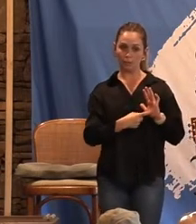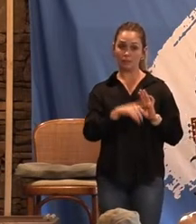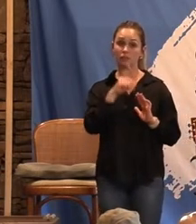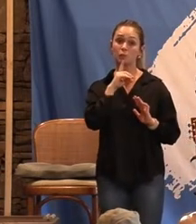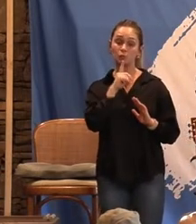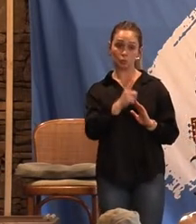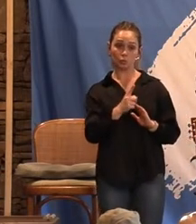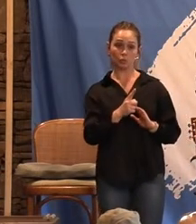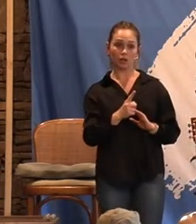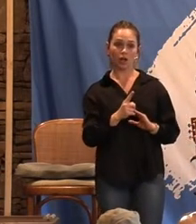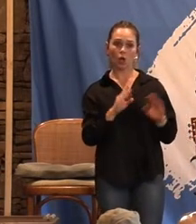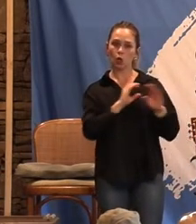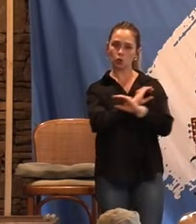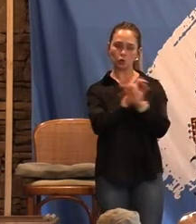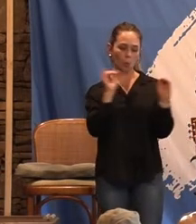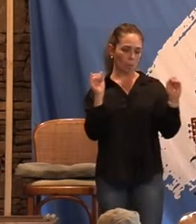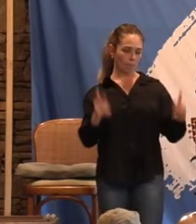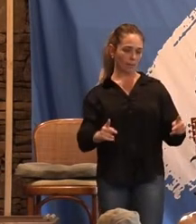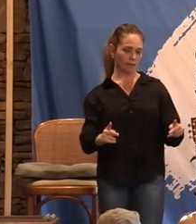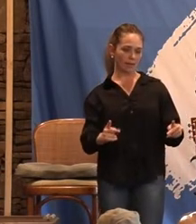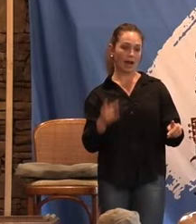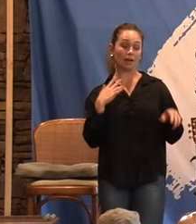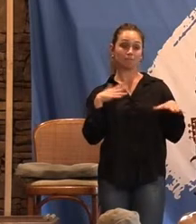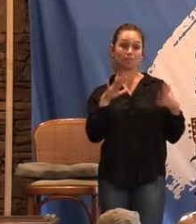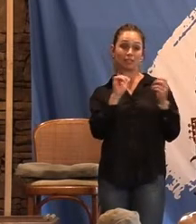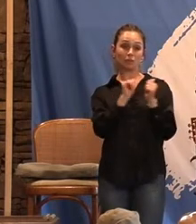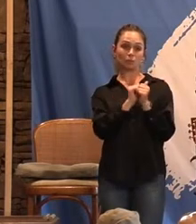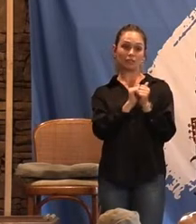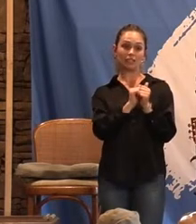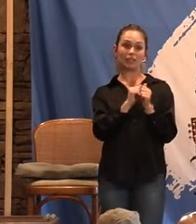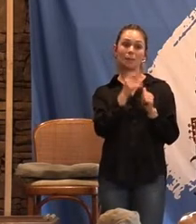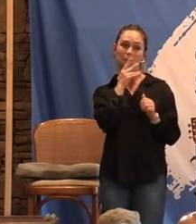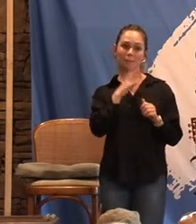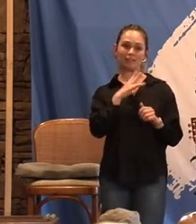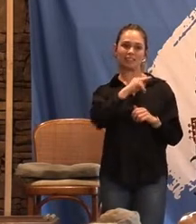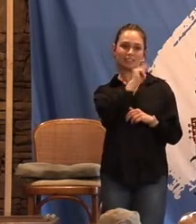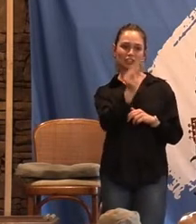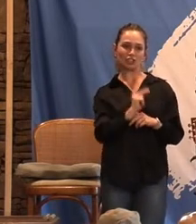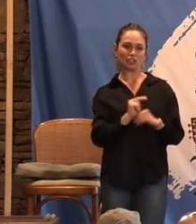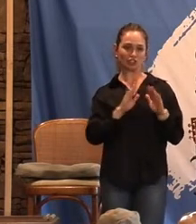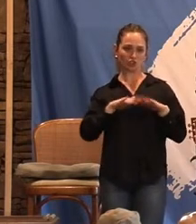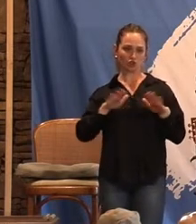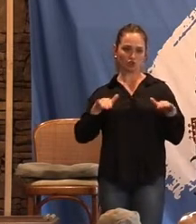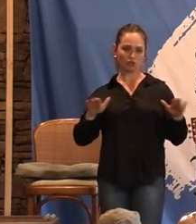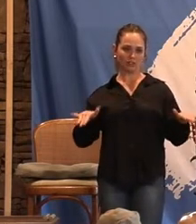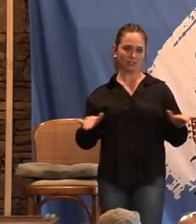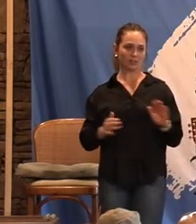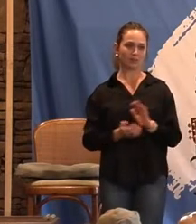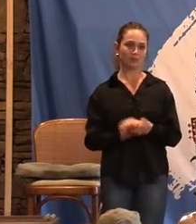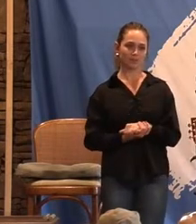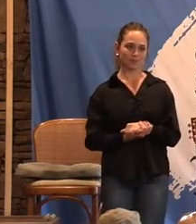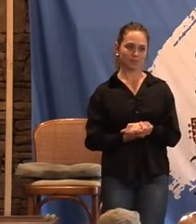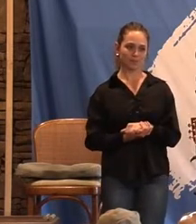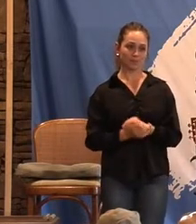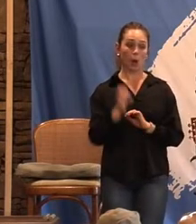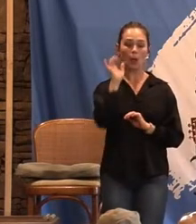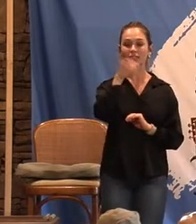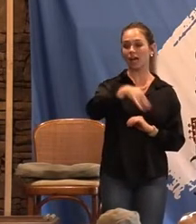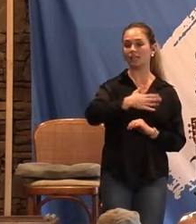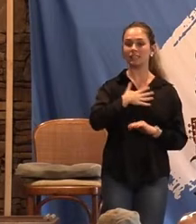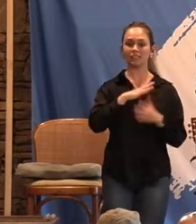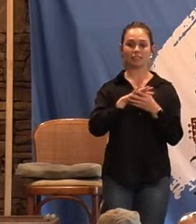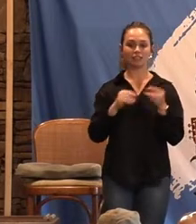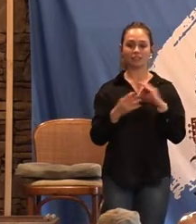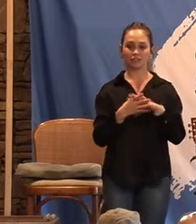true. Nobody messes with Miss Nana's children. Now that is my